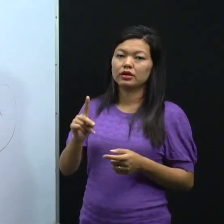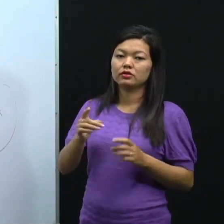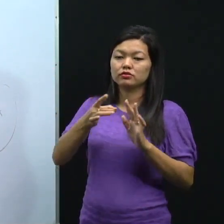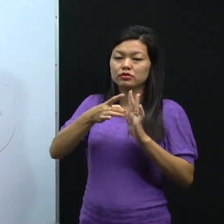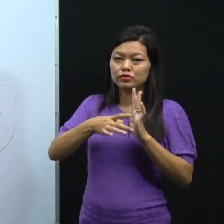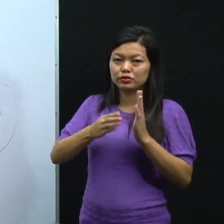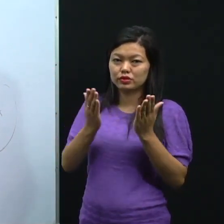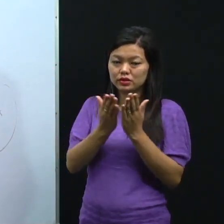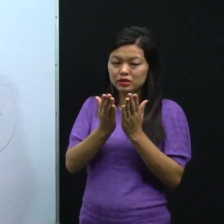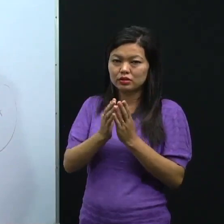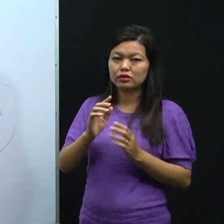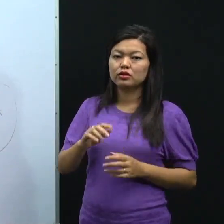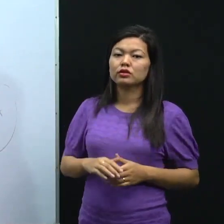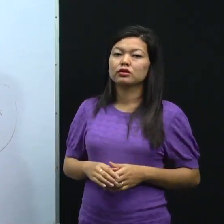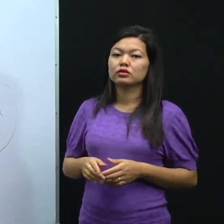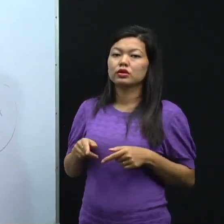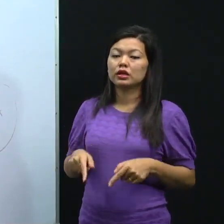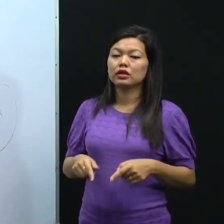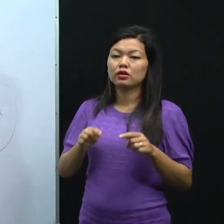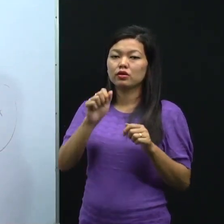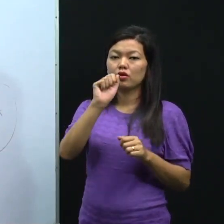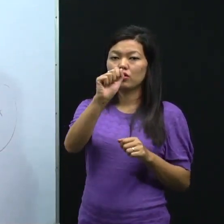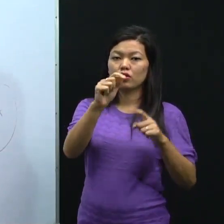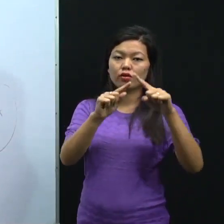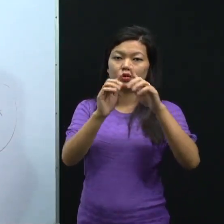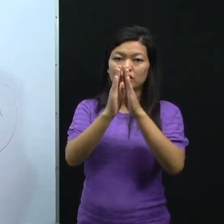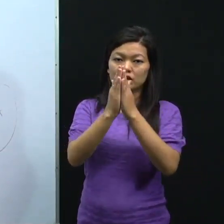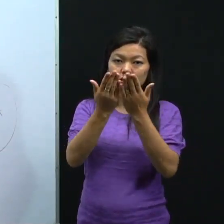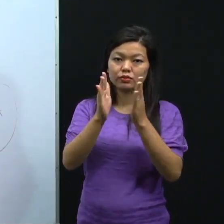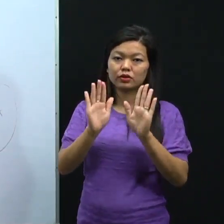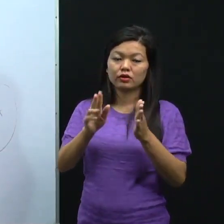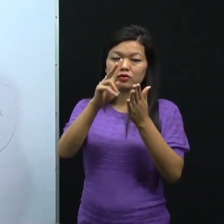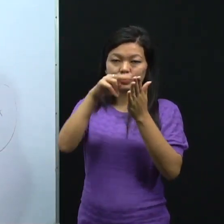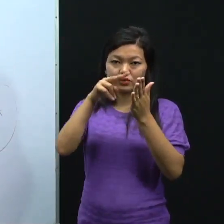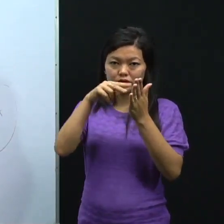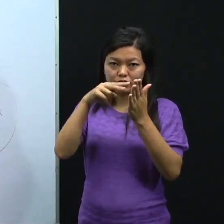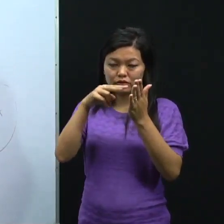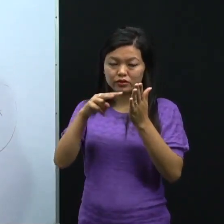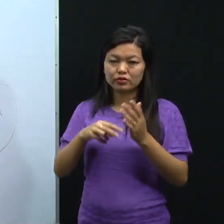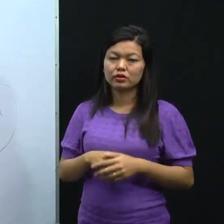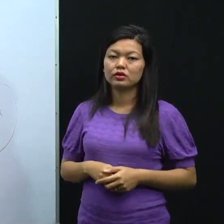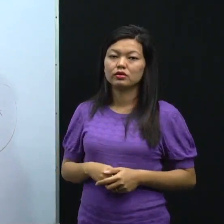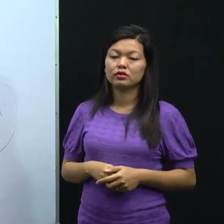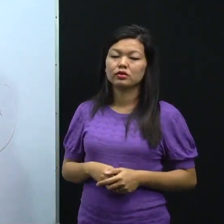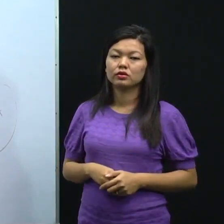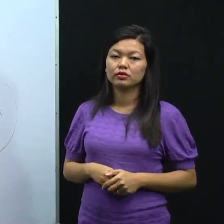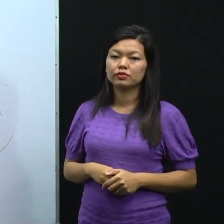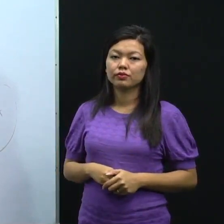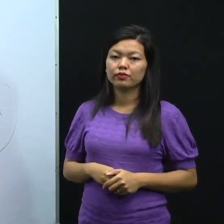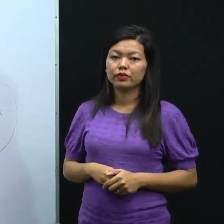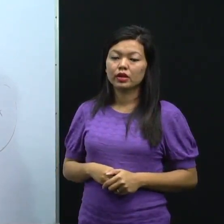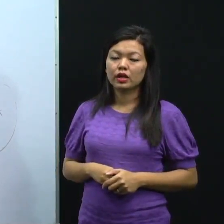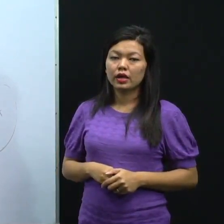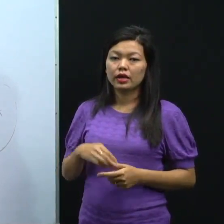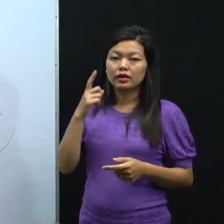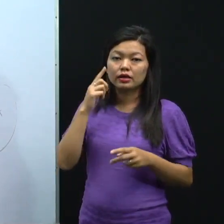J.J. Thomson model of atom. They have given some points, some limitations. So just go through that and note